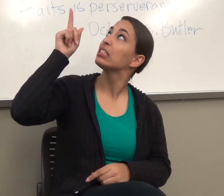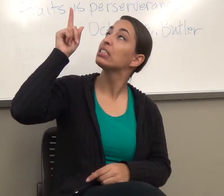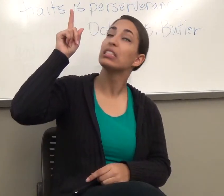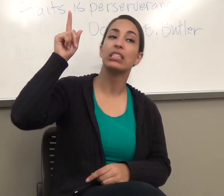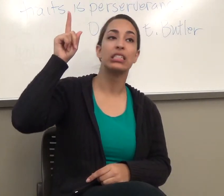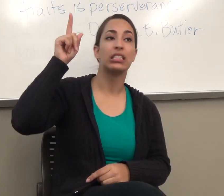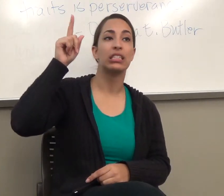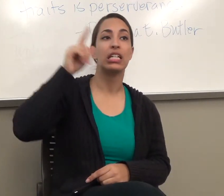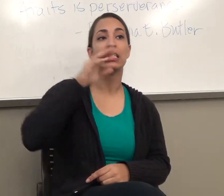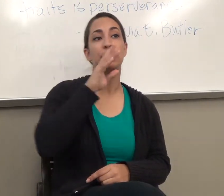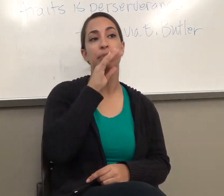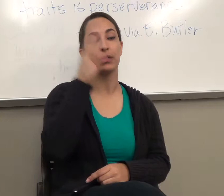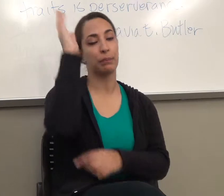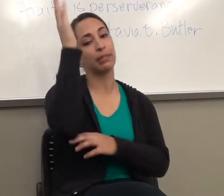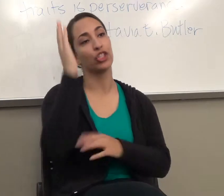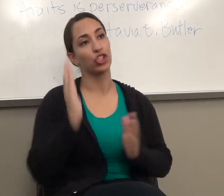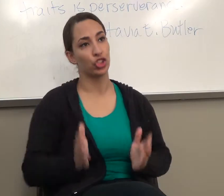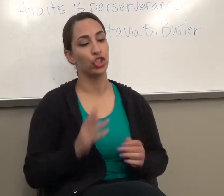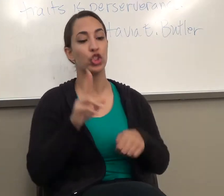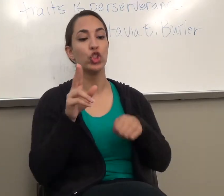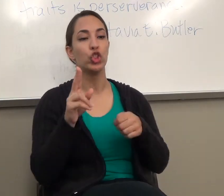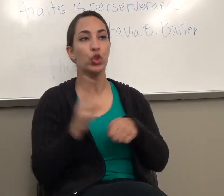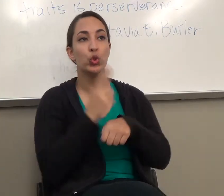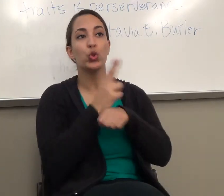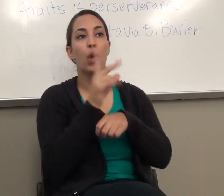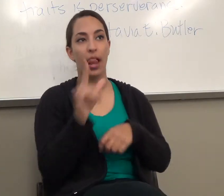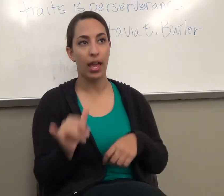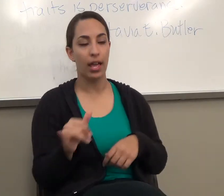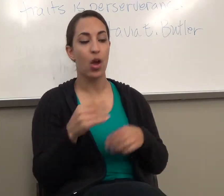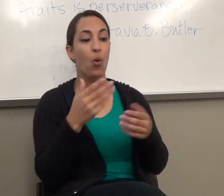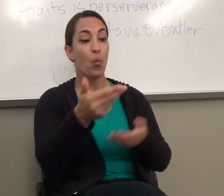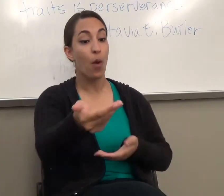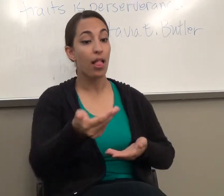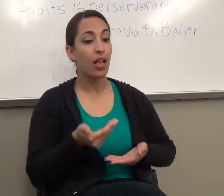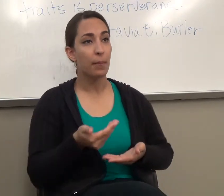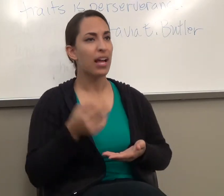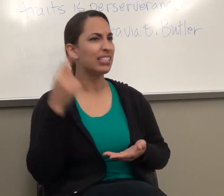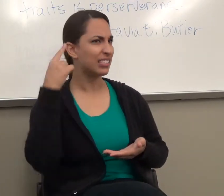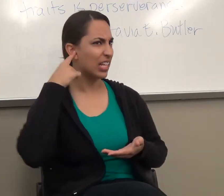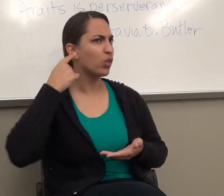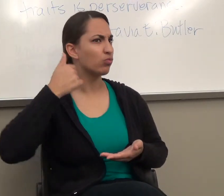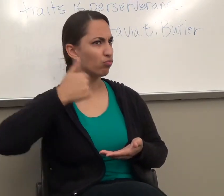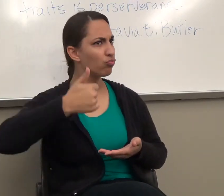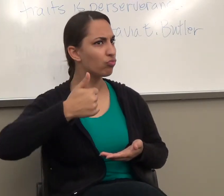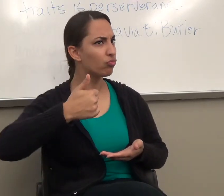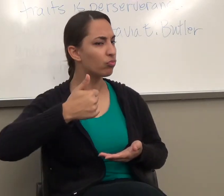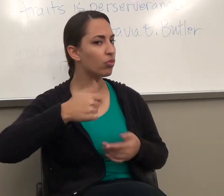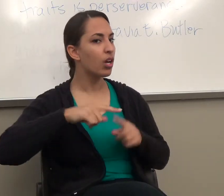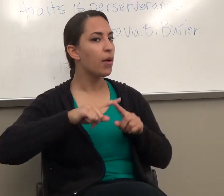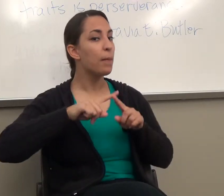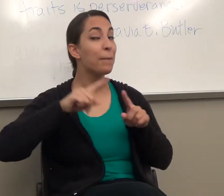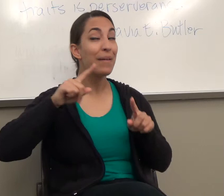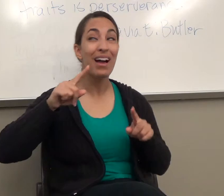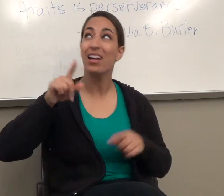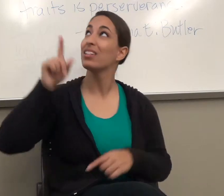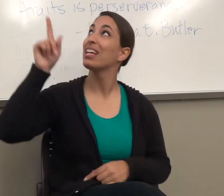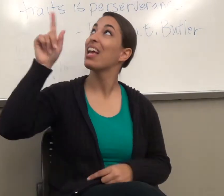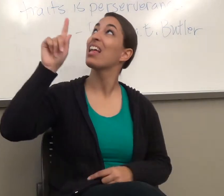speakers usually welcome, that sounds right. But is this the subject that